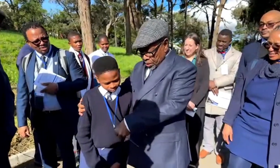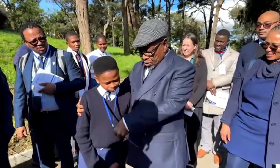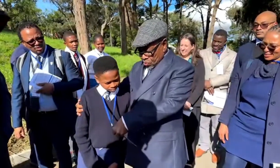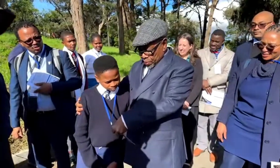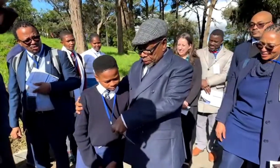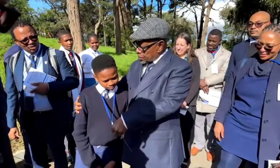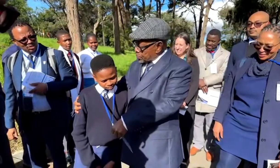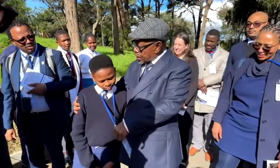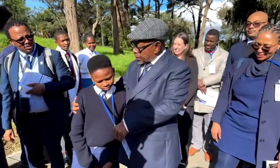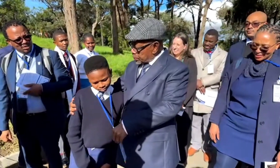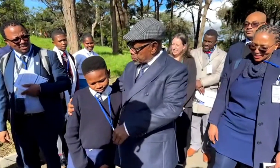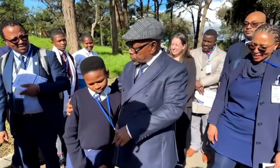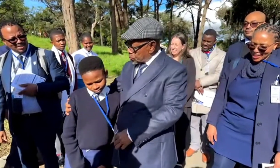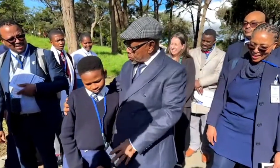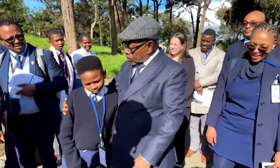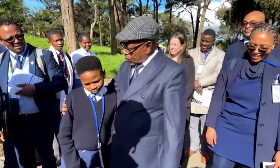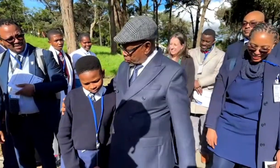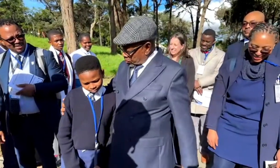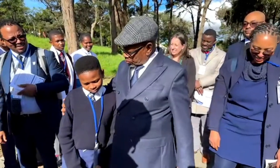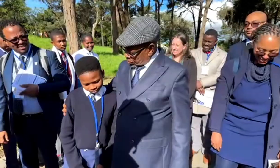akasintroduce uManzimande.